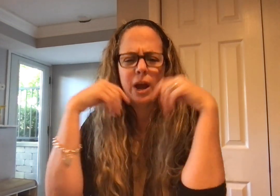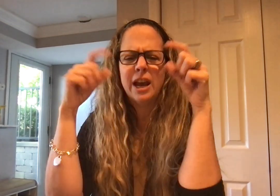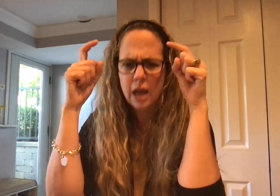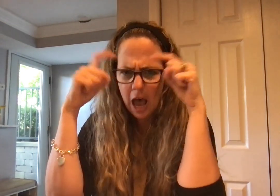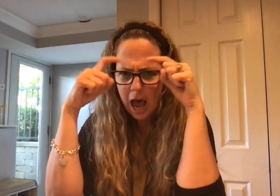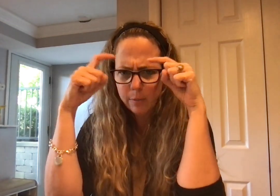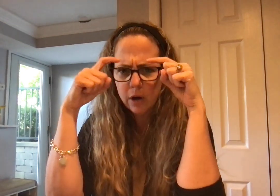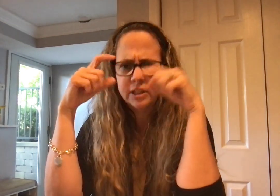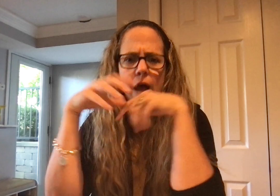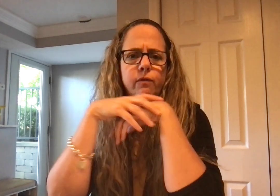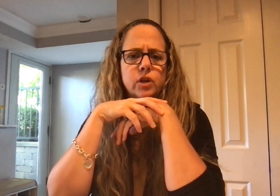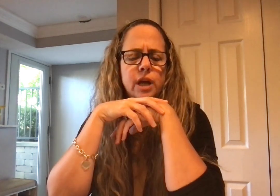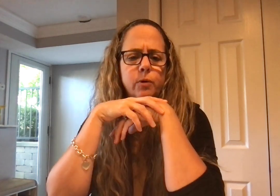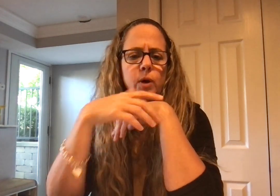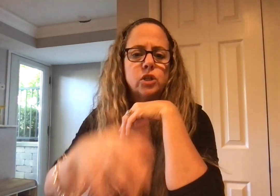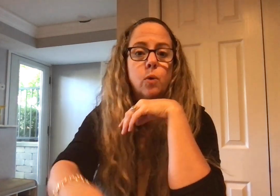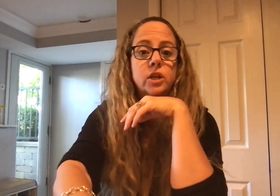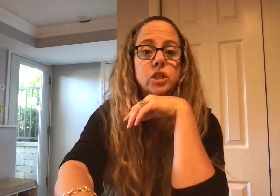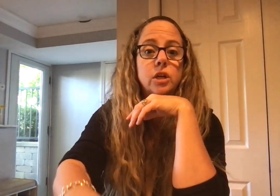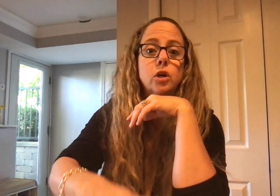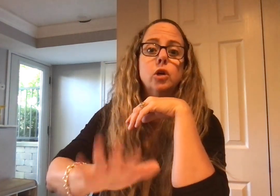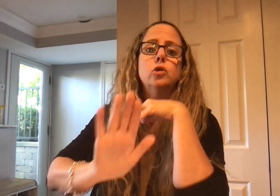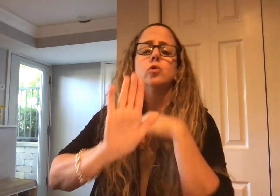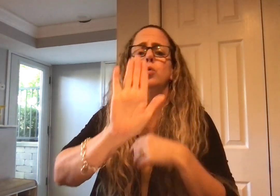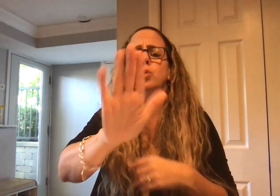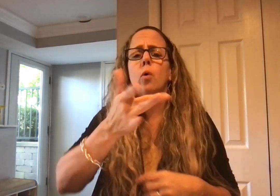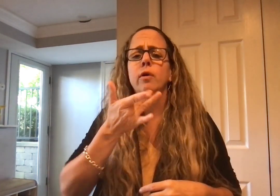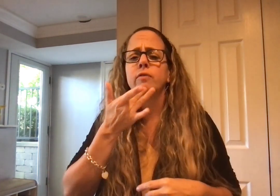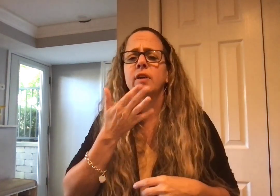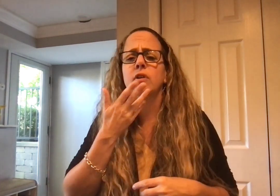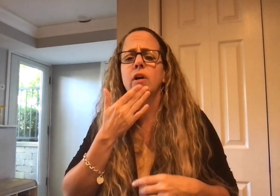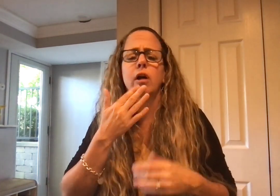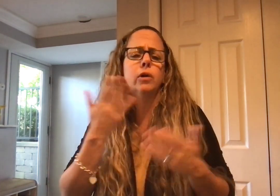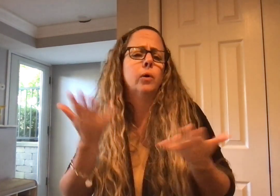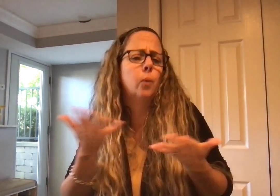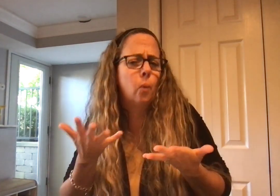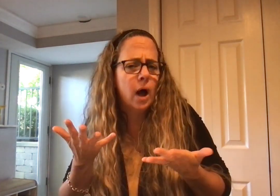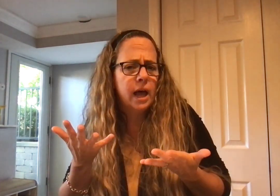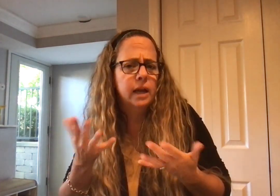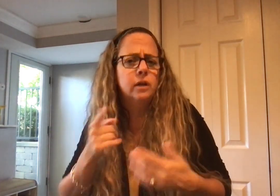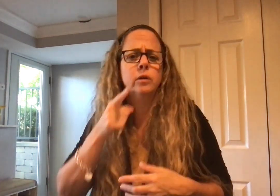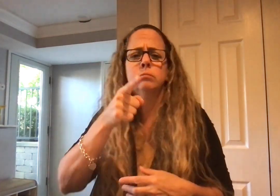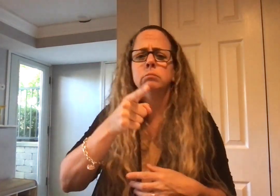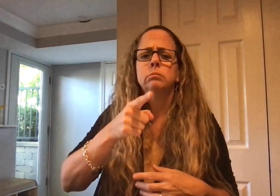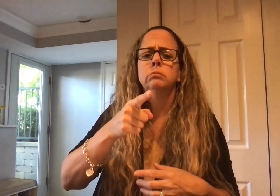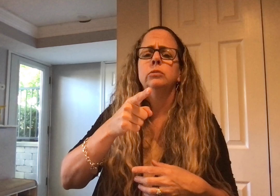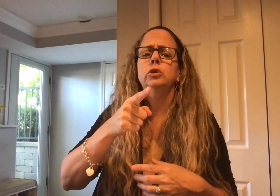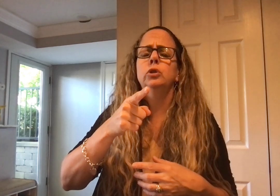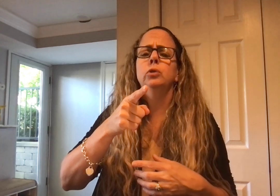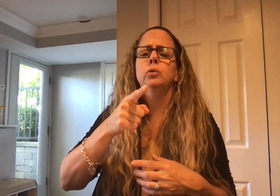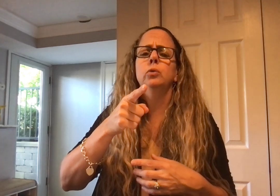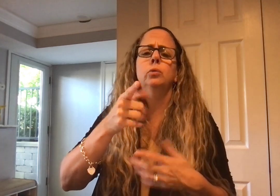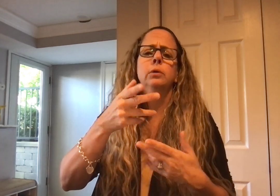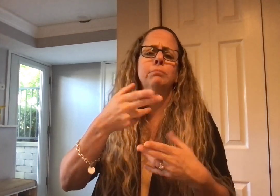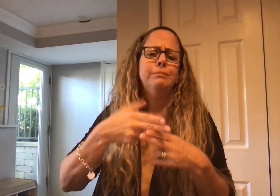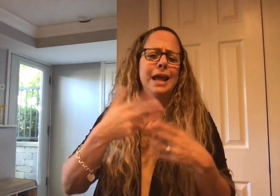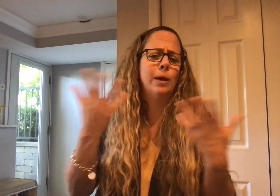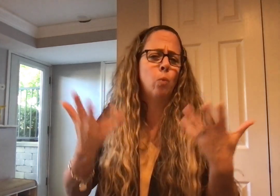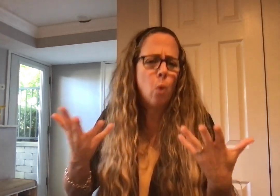Okay? Eyebrows down for a WH question. So, your favorite color, what? You name